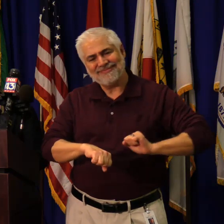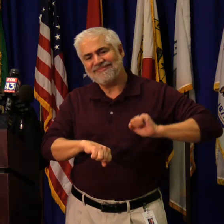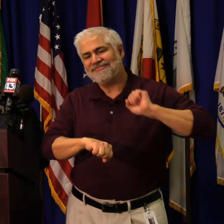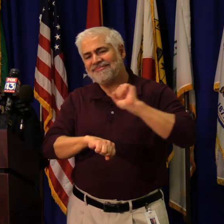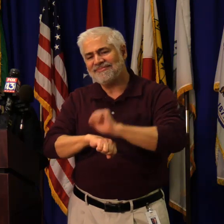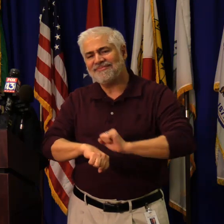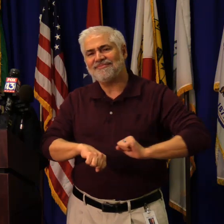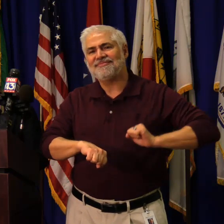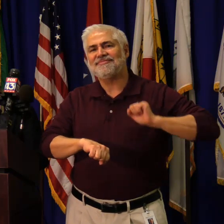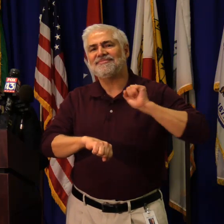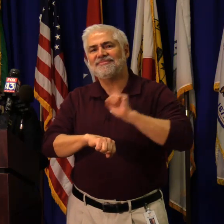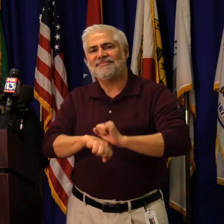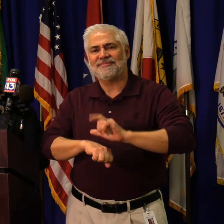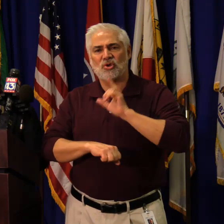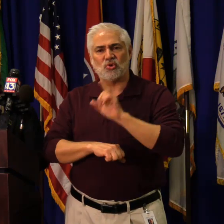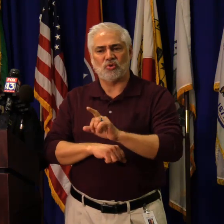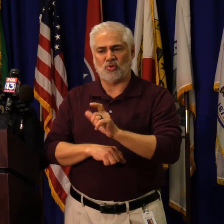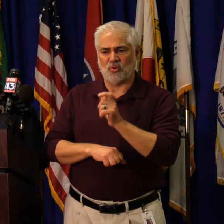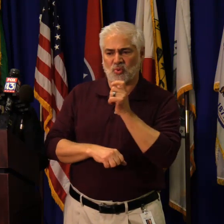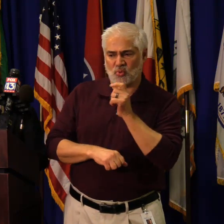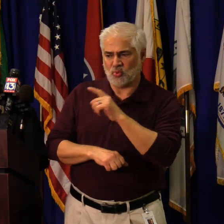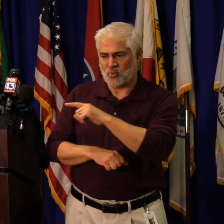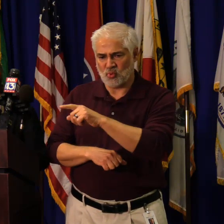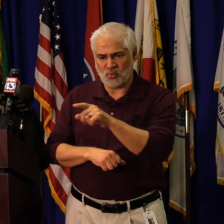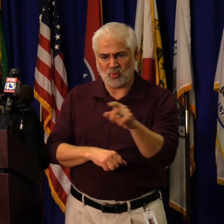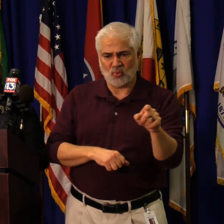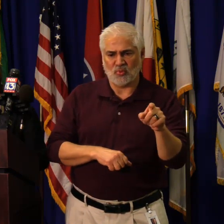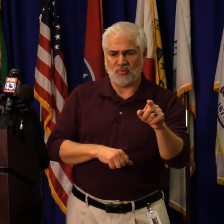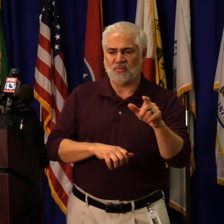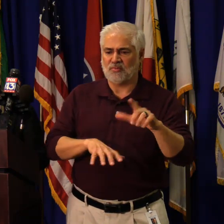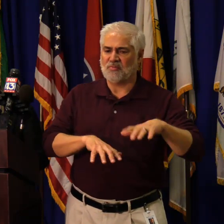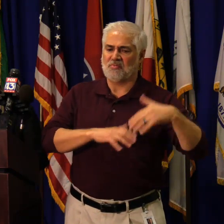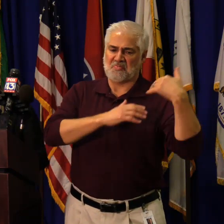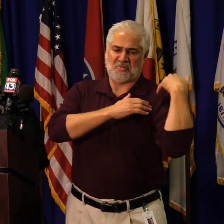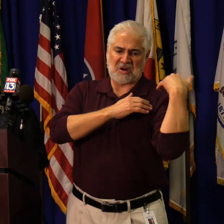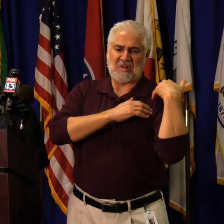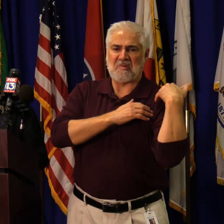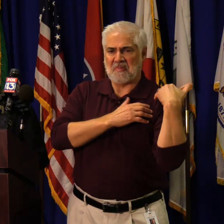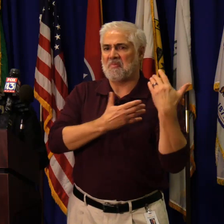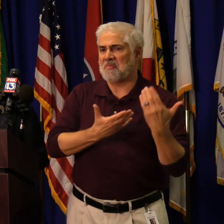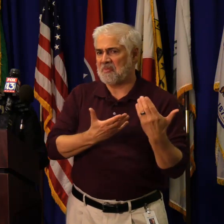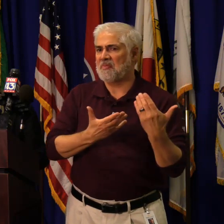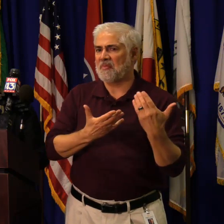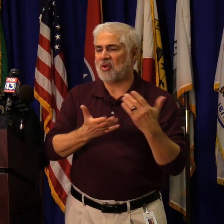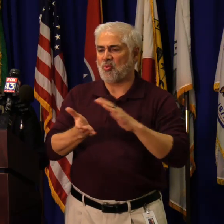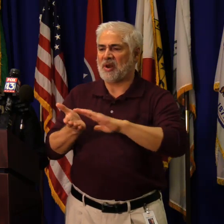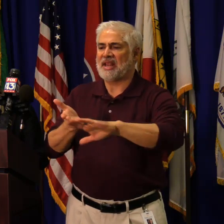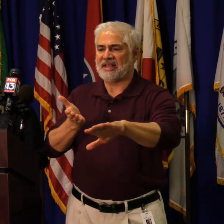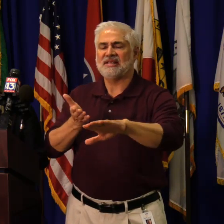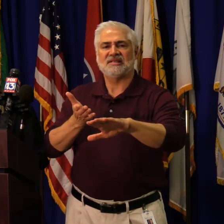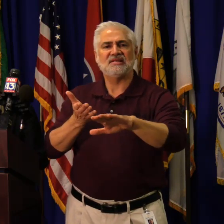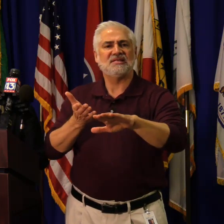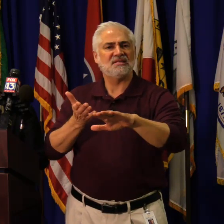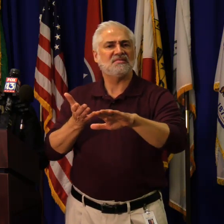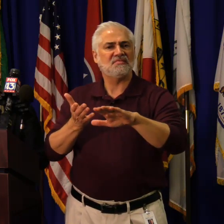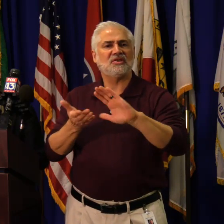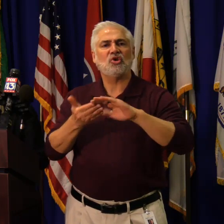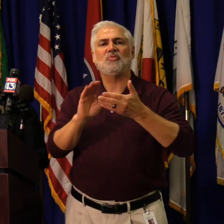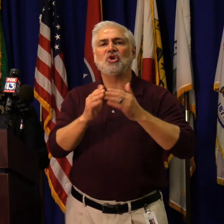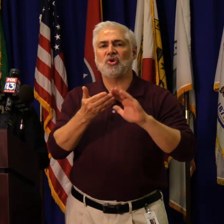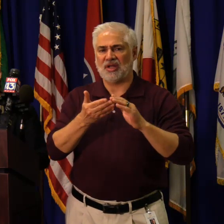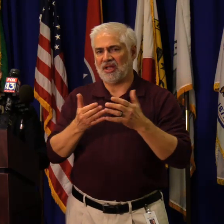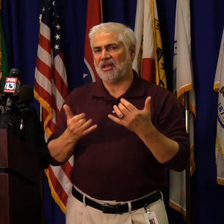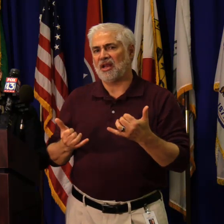sure that we identify those that we can safely, responsibly, and reasonably release into the custody of the